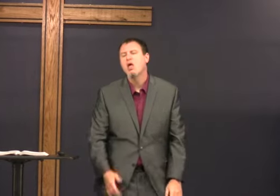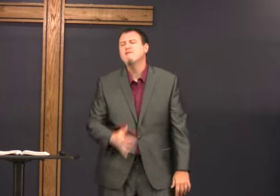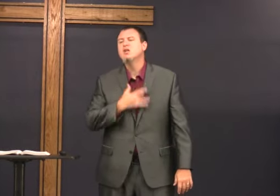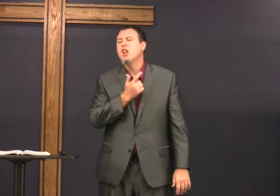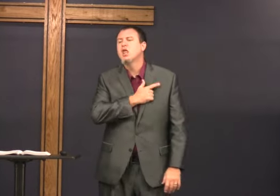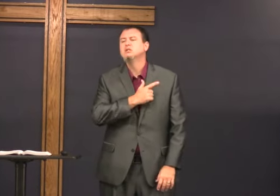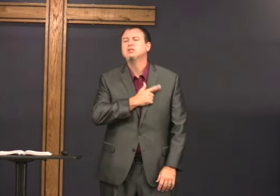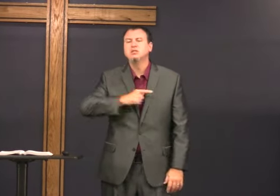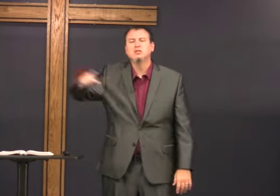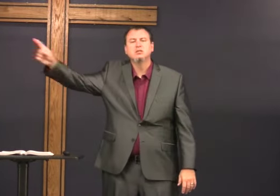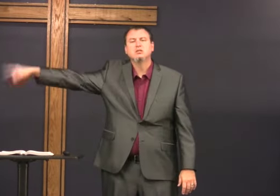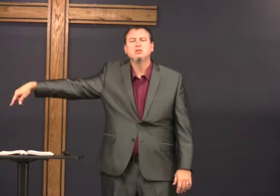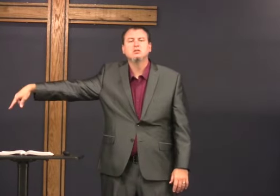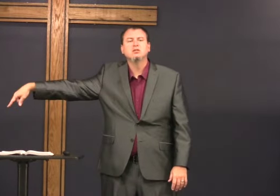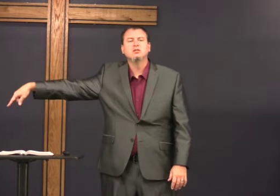Sometimes you just don't want to. You feel lazy.